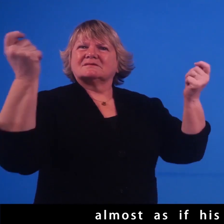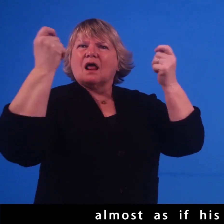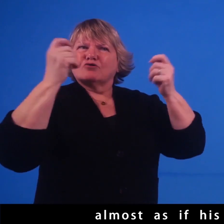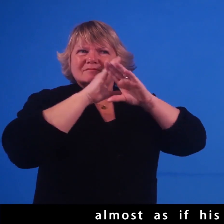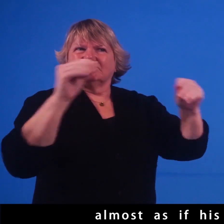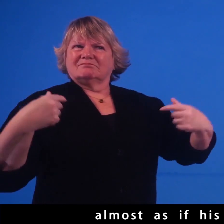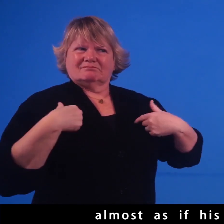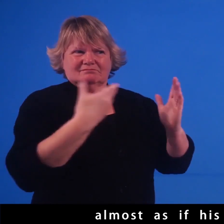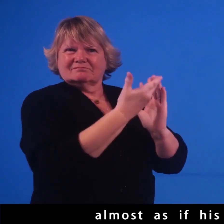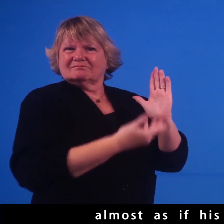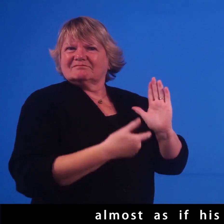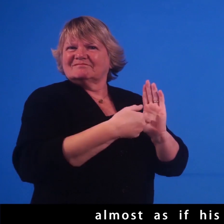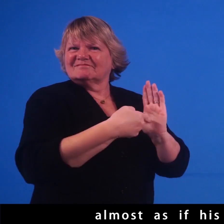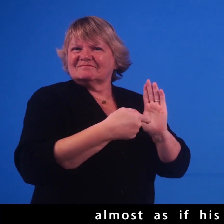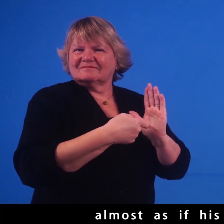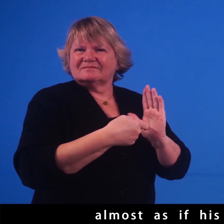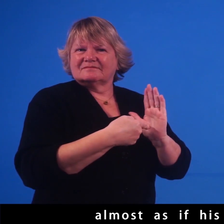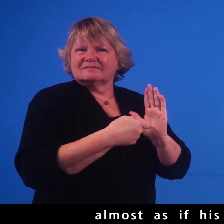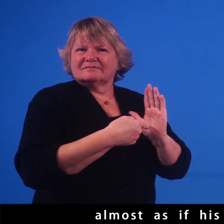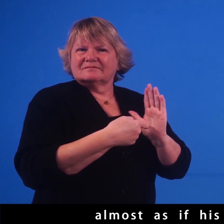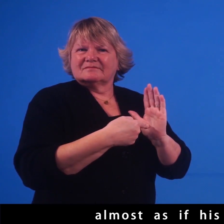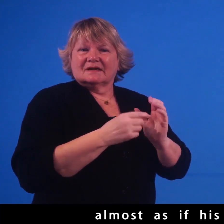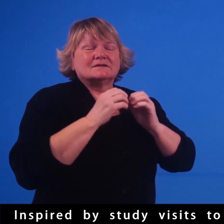and celebrated.